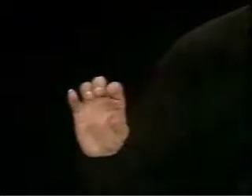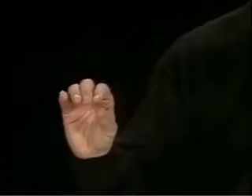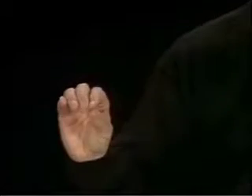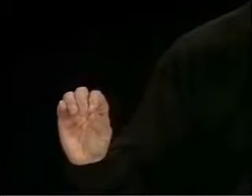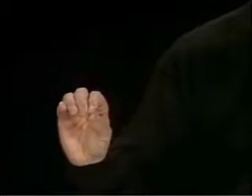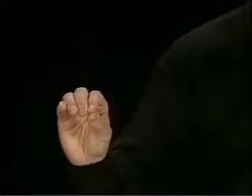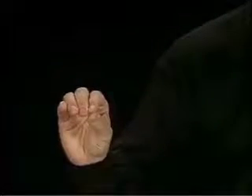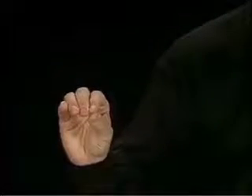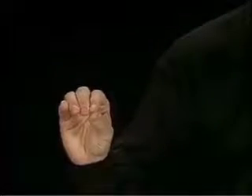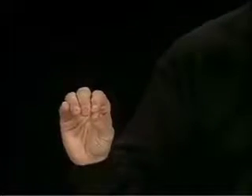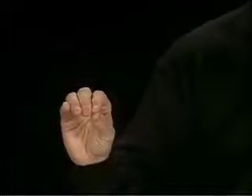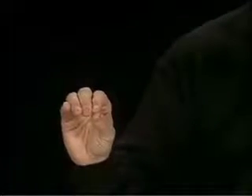70,